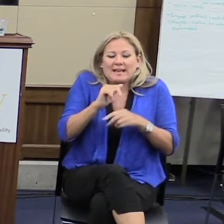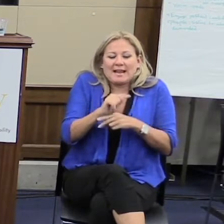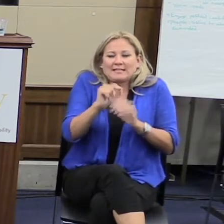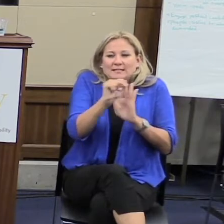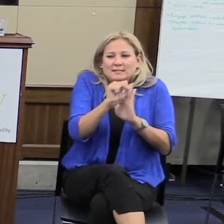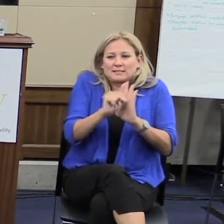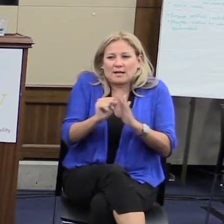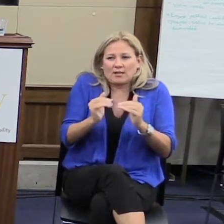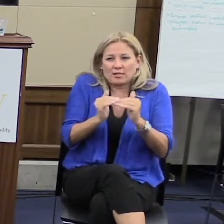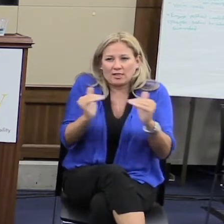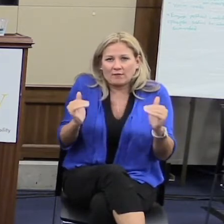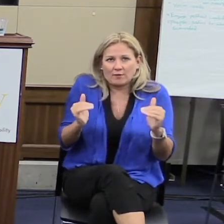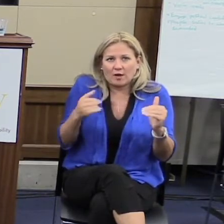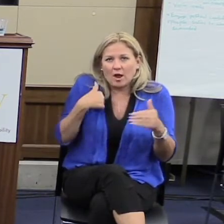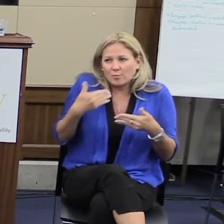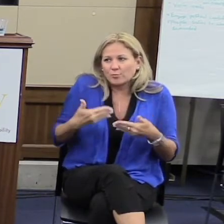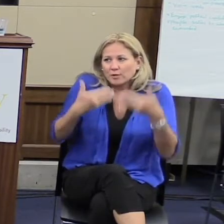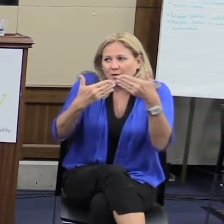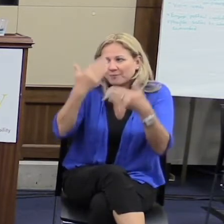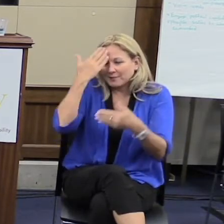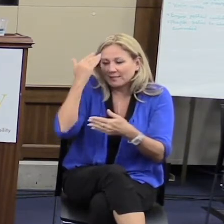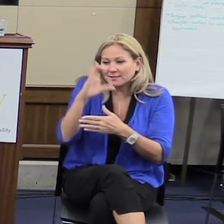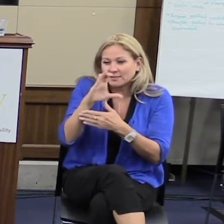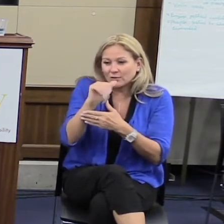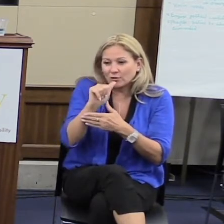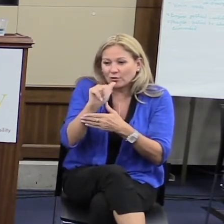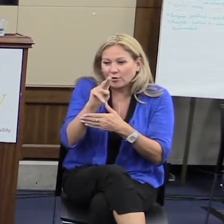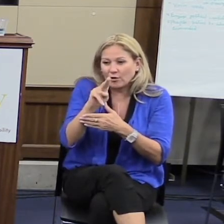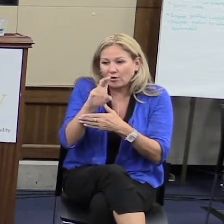again, and it's again because it's the caucus state, but